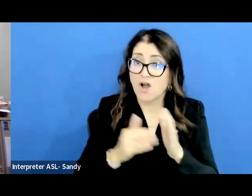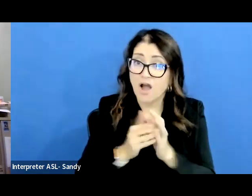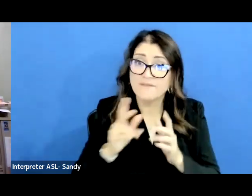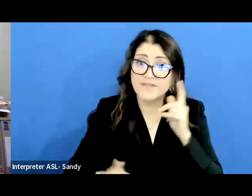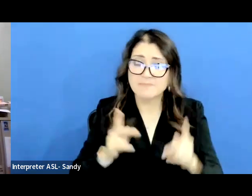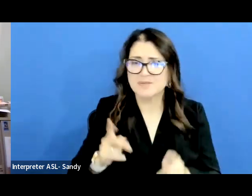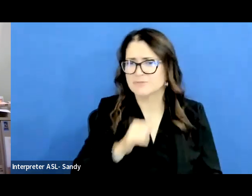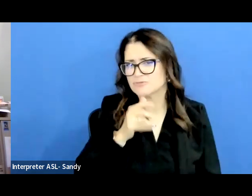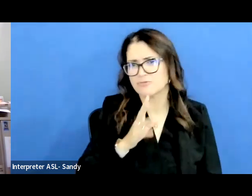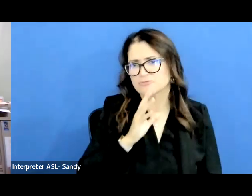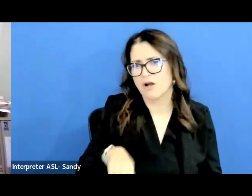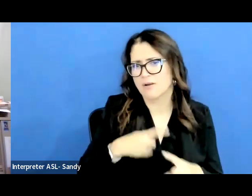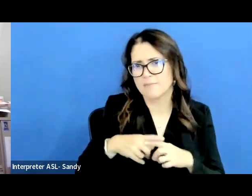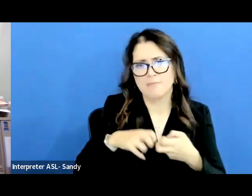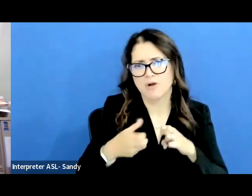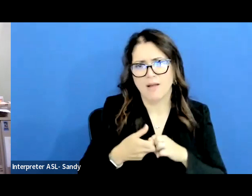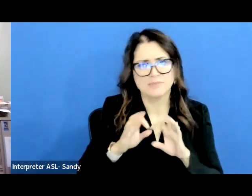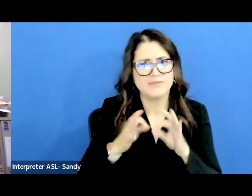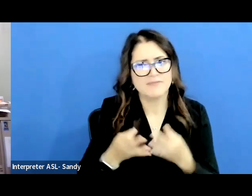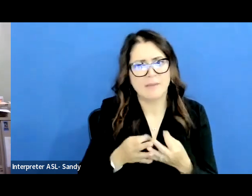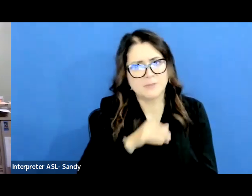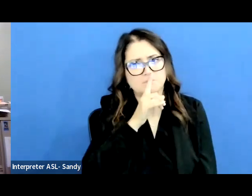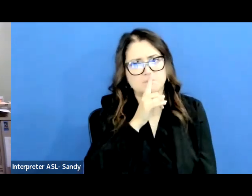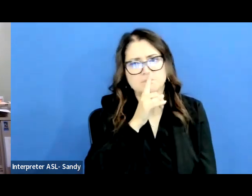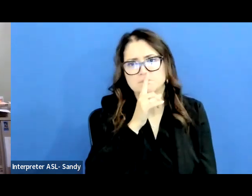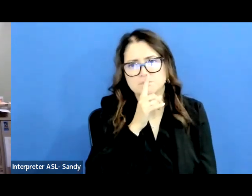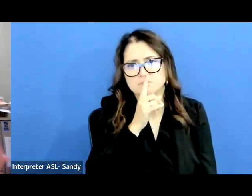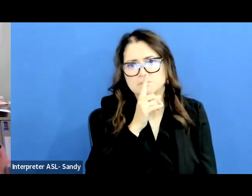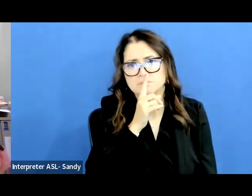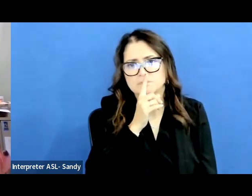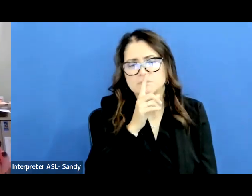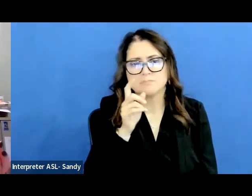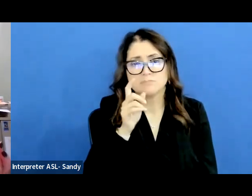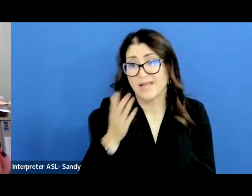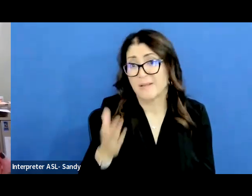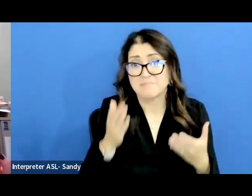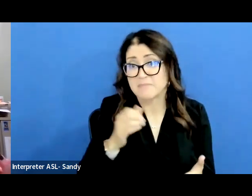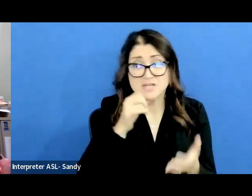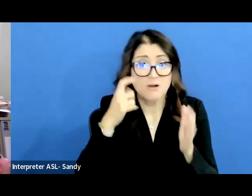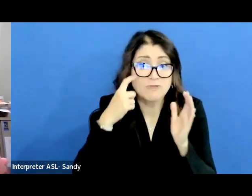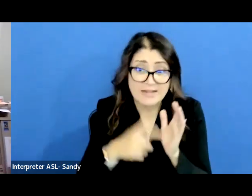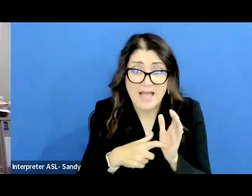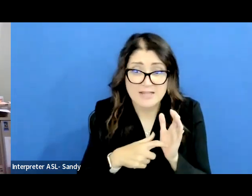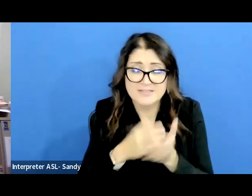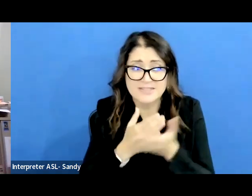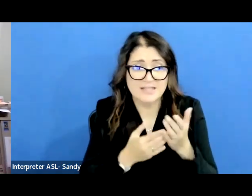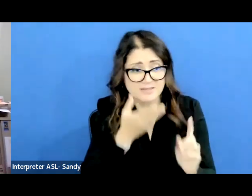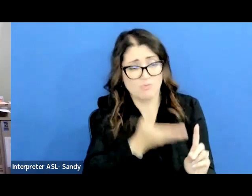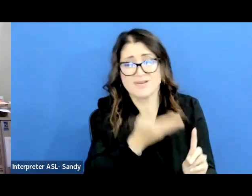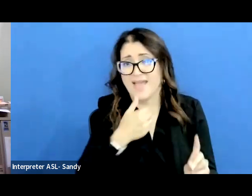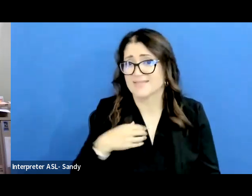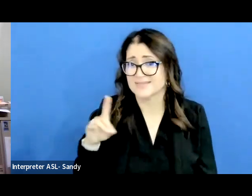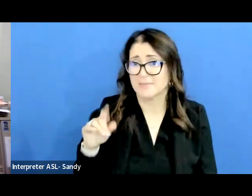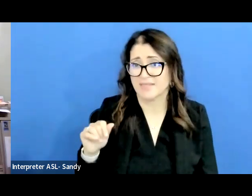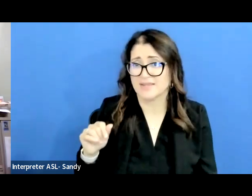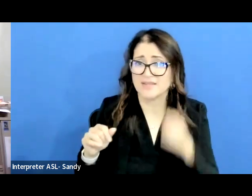don't talk about problems in the family, or may not even recognize that someone has a disability.